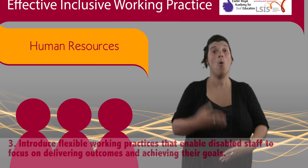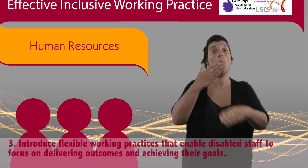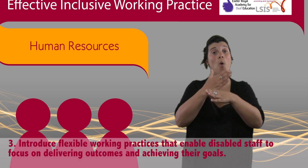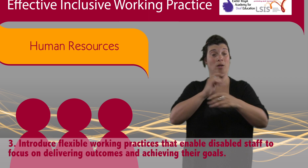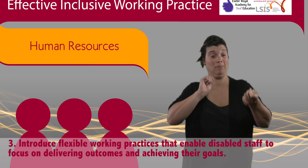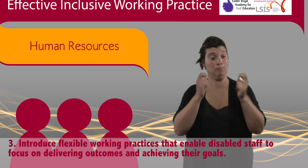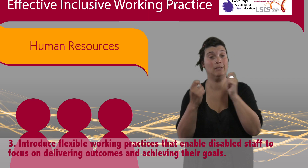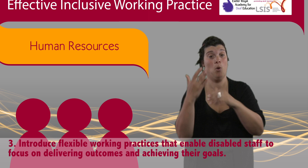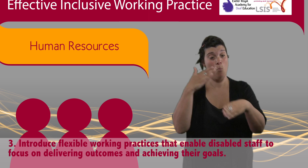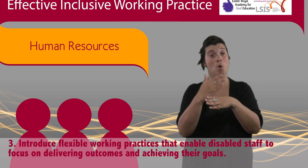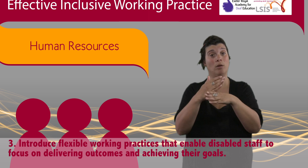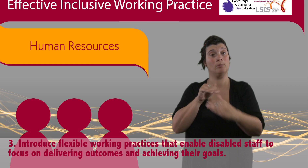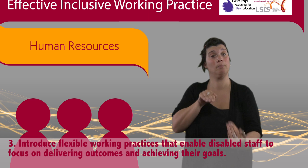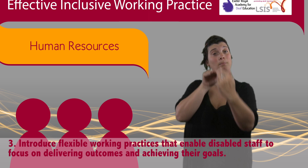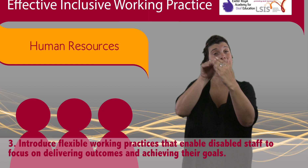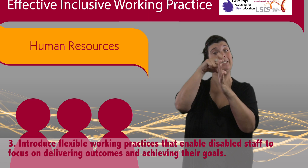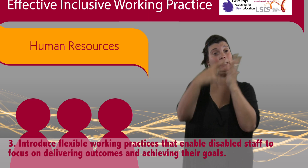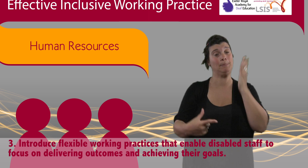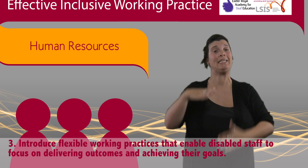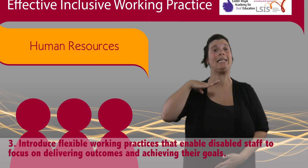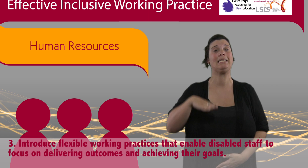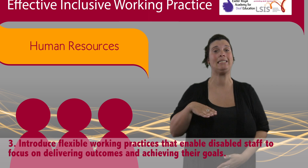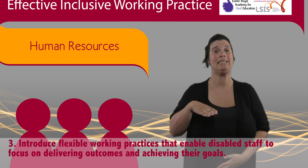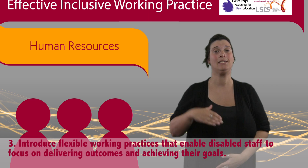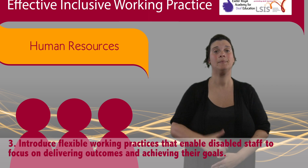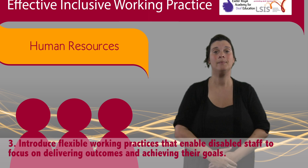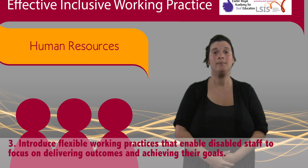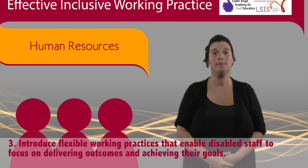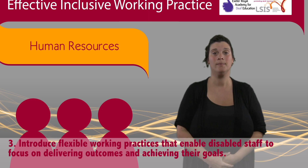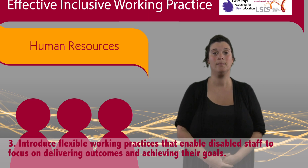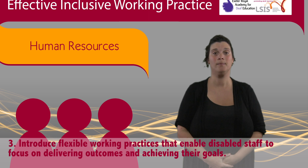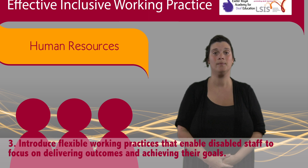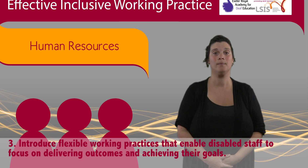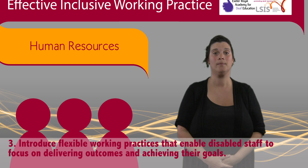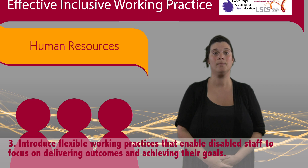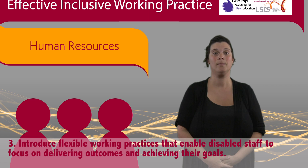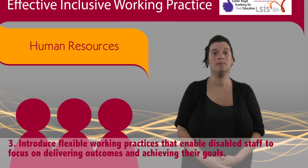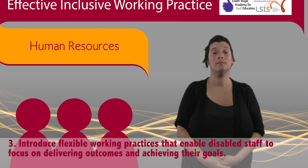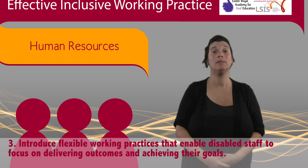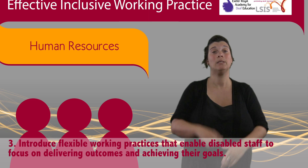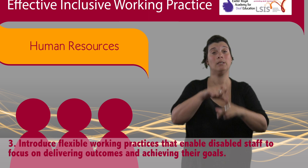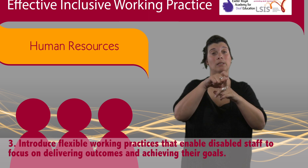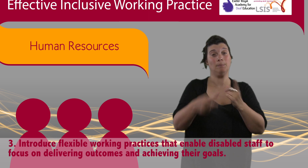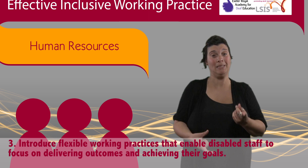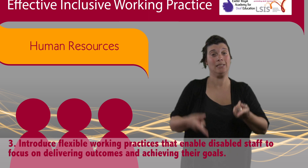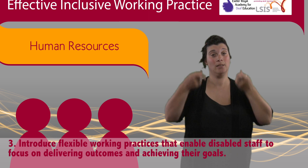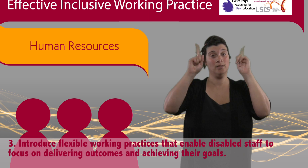Introduce flexible working practices that enable disabled staff to focus on delivering outcomes and achieving their